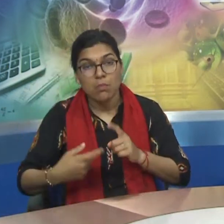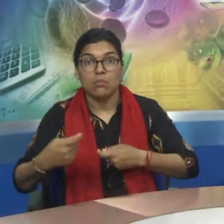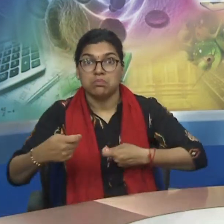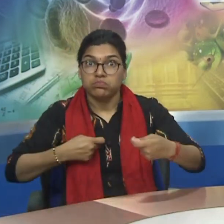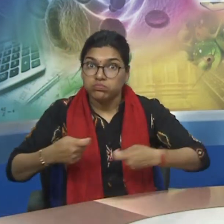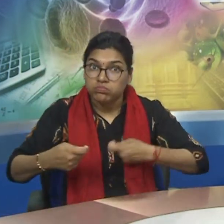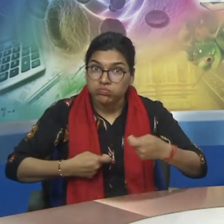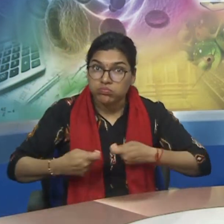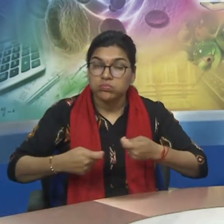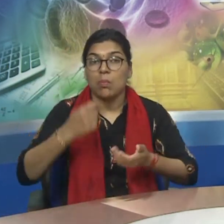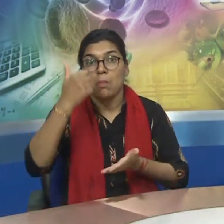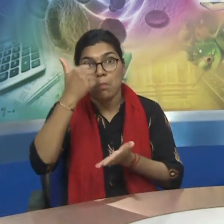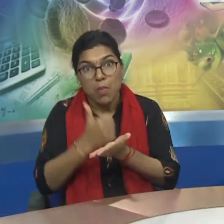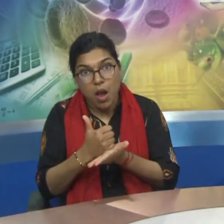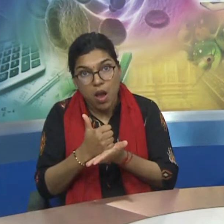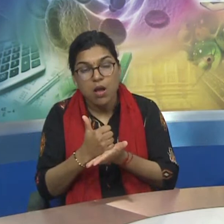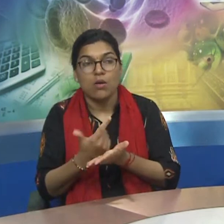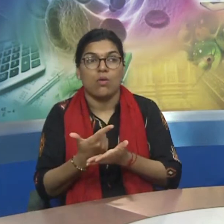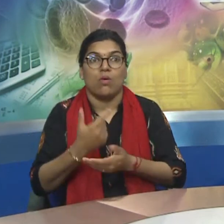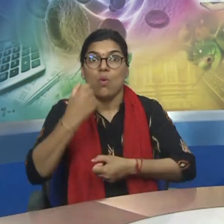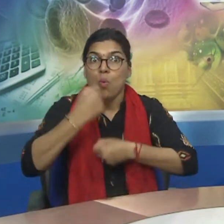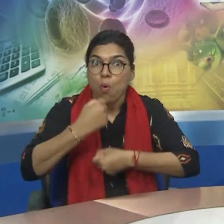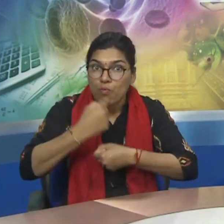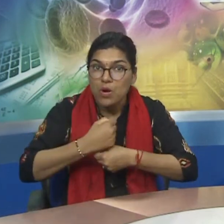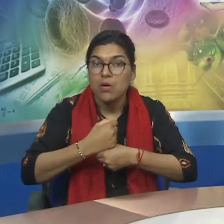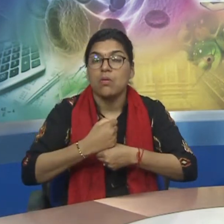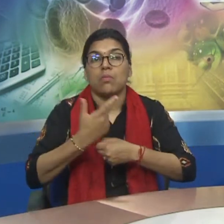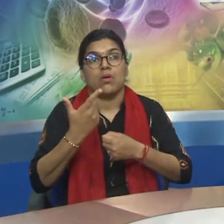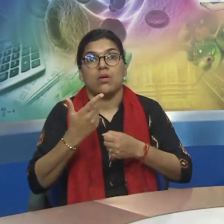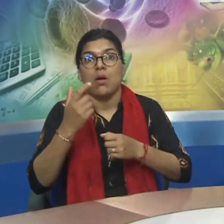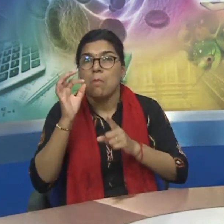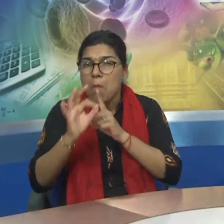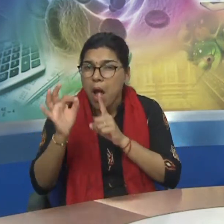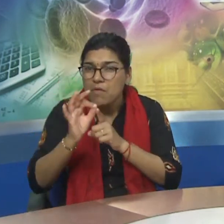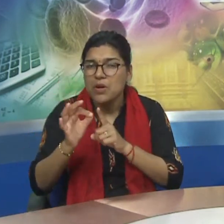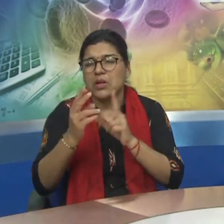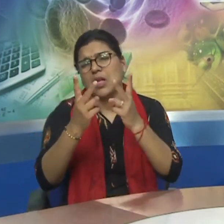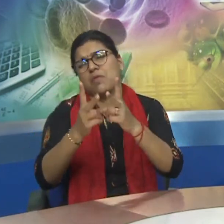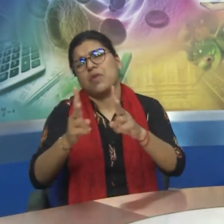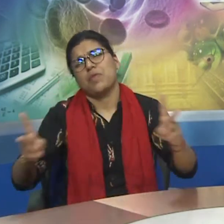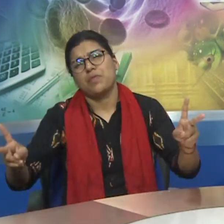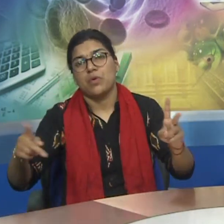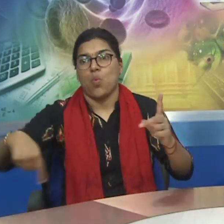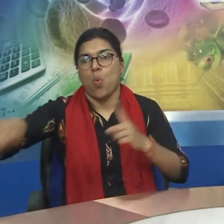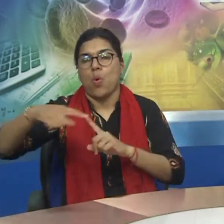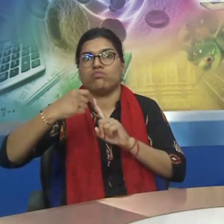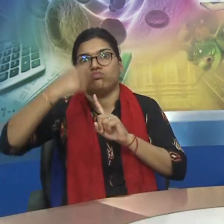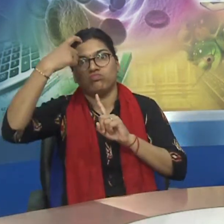Because whenever you're working in a spreadsheet, there can be any data which is confidential and in which you don't want